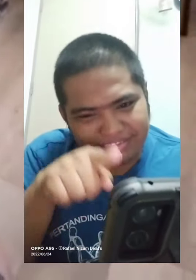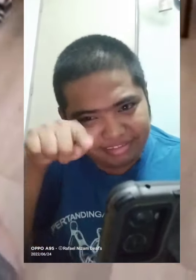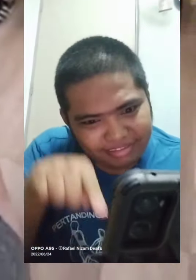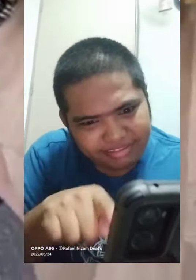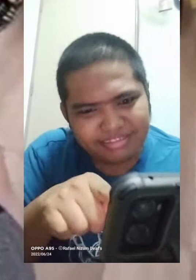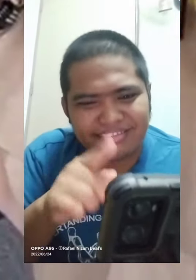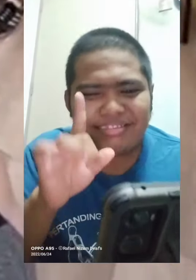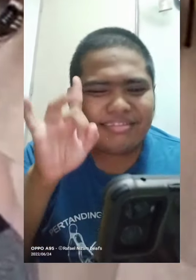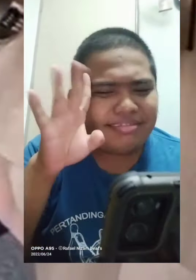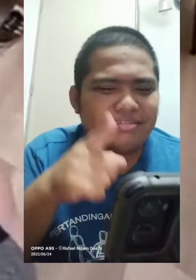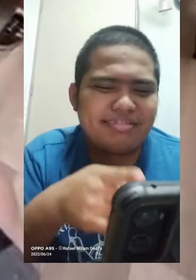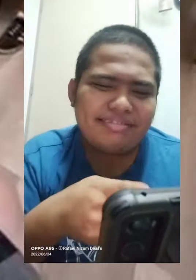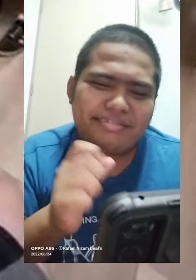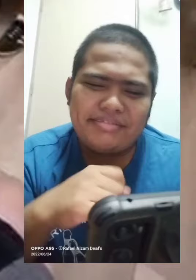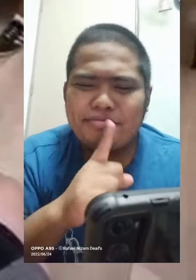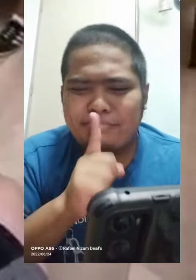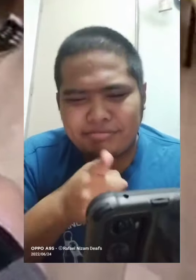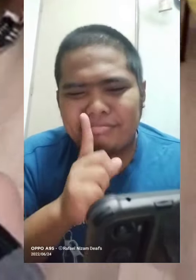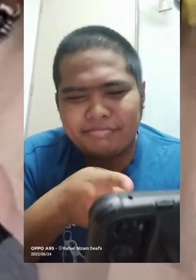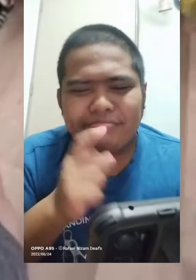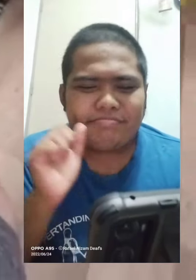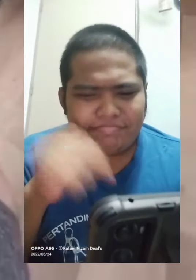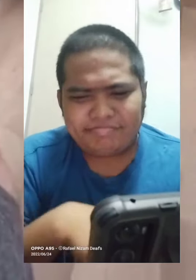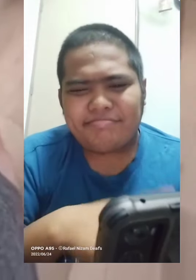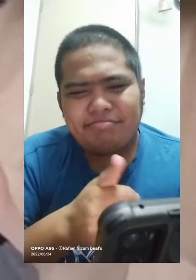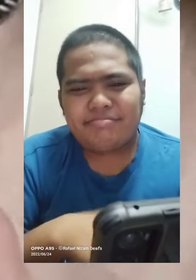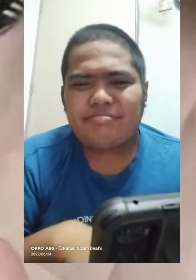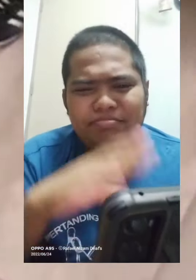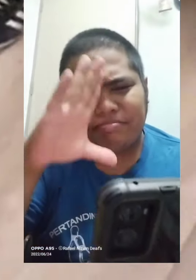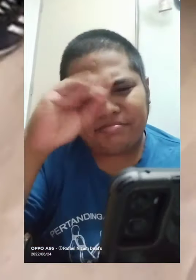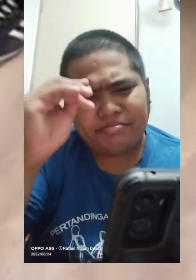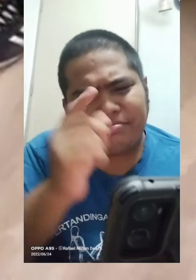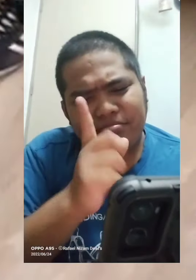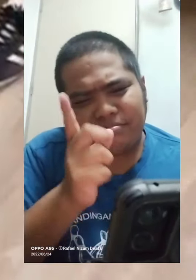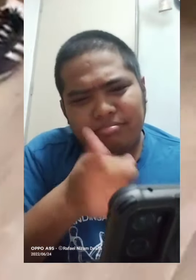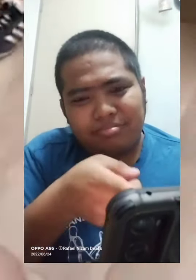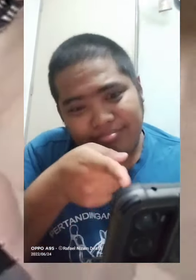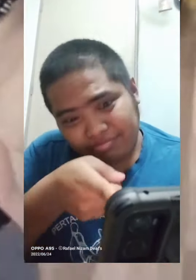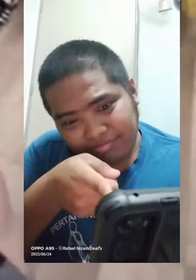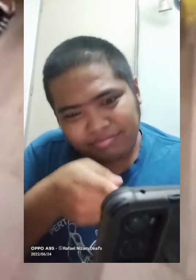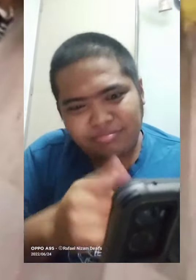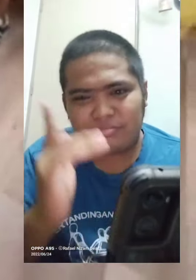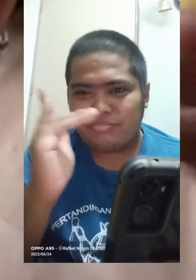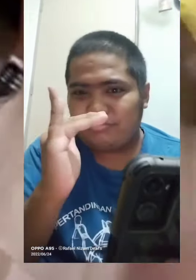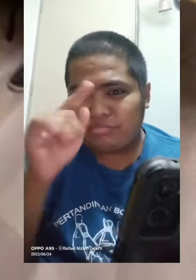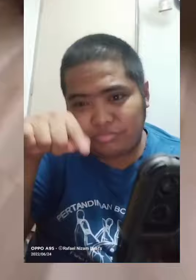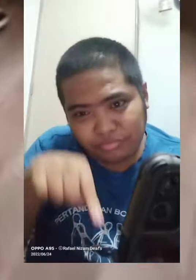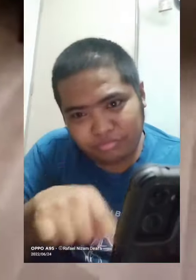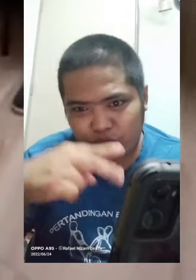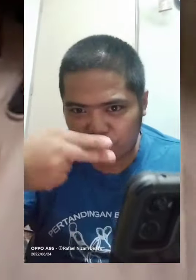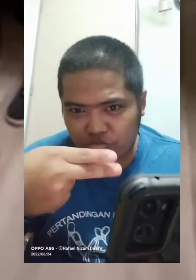Is he doing weird stuff? What are you doing, man? Nothing. Is there something under the bed? Are you feeling tired? Is there something under the bed? I don't know. Under the bed?